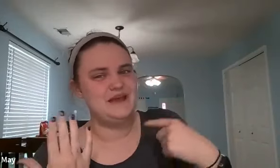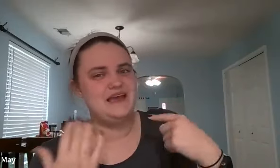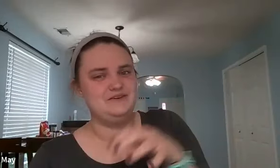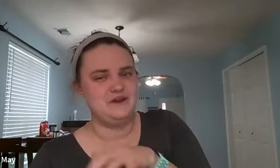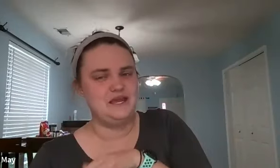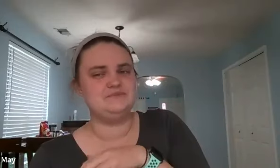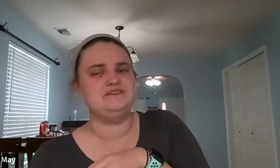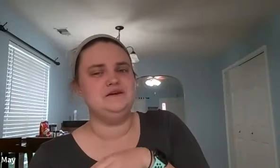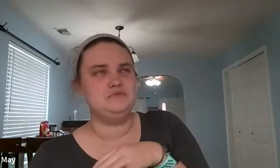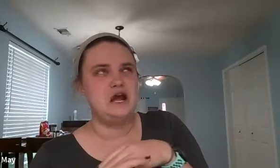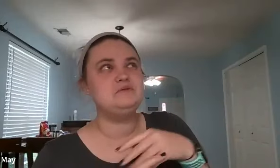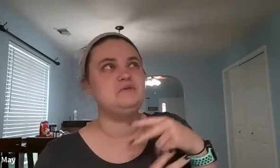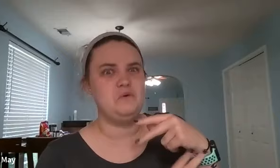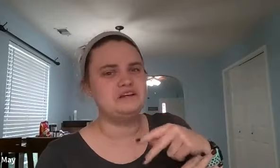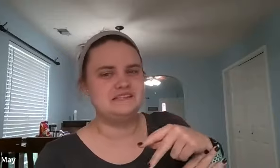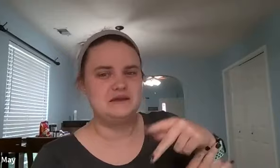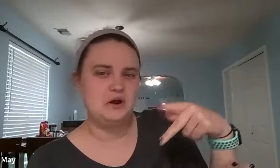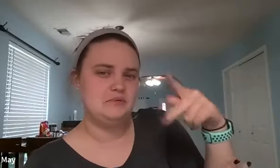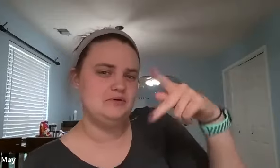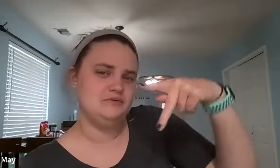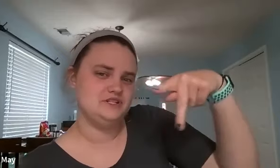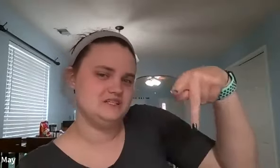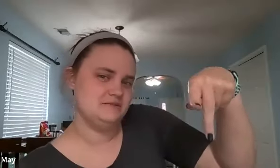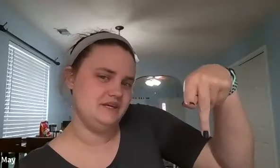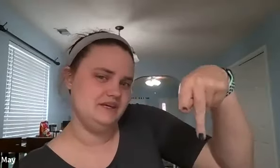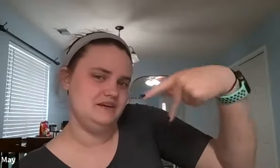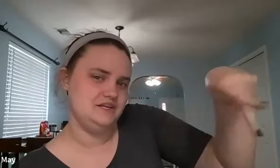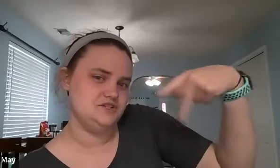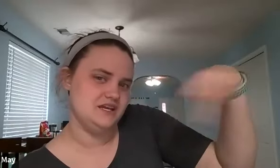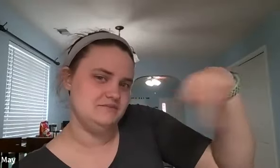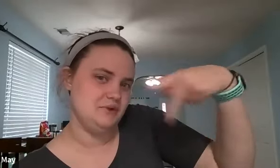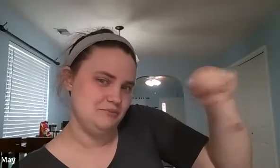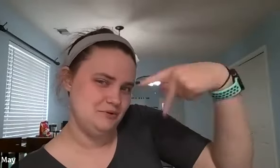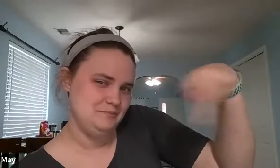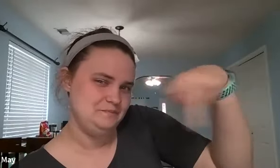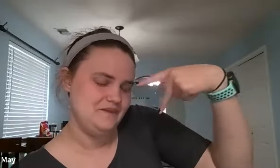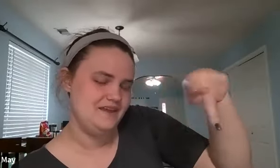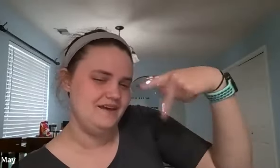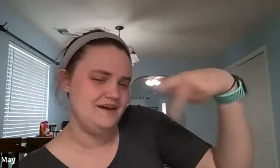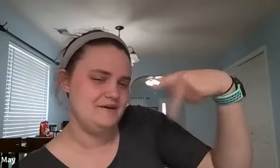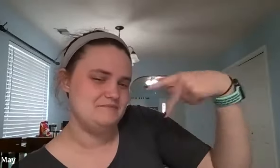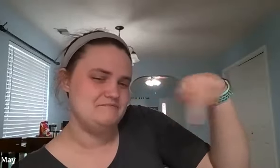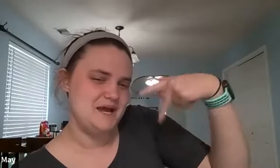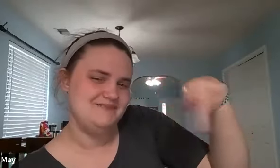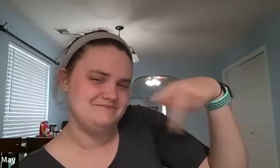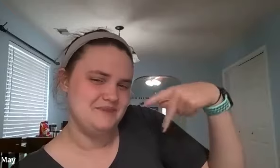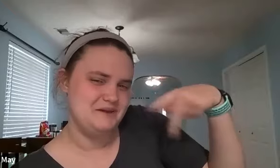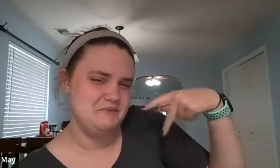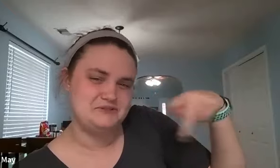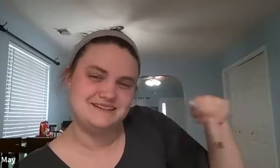red grapes. Probably would want to say purple, which is the P, and you shake it, purple. Might make more